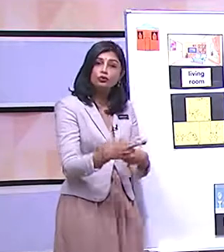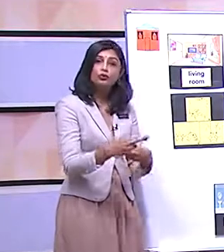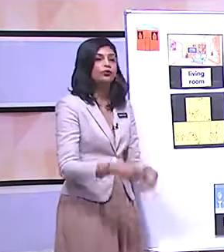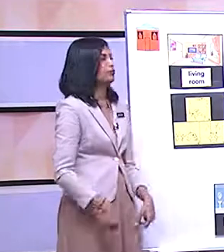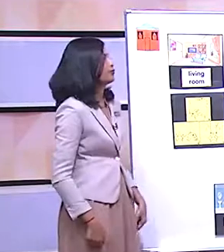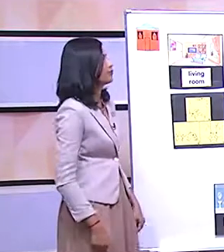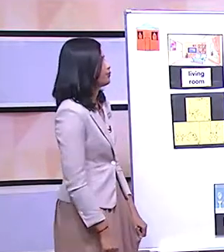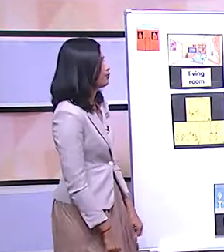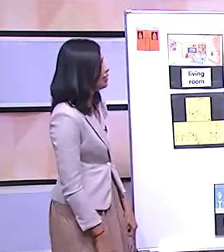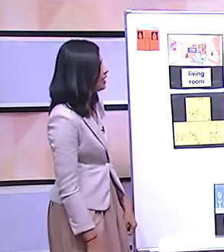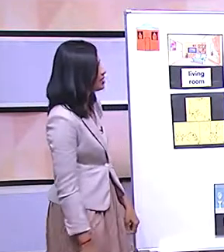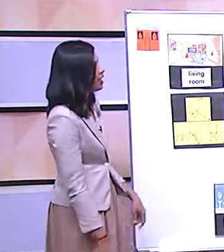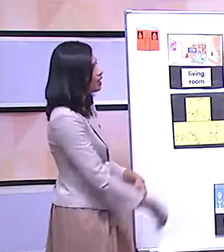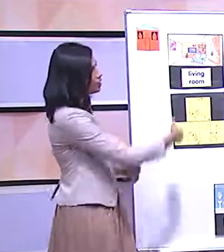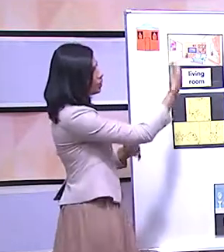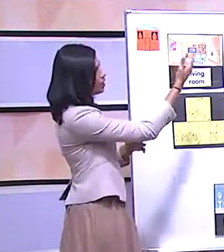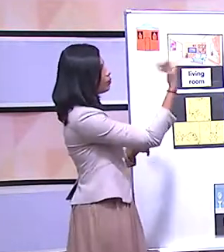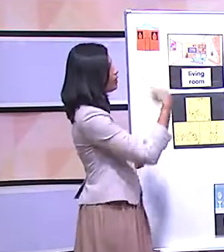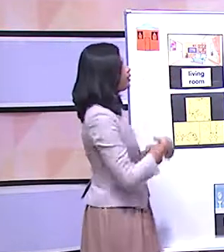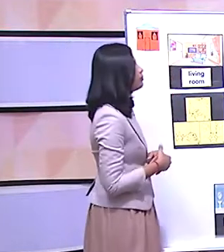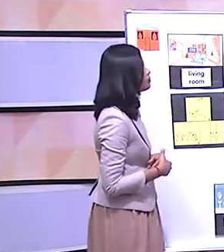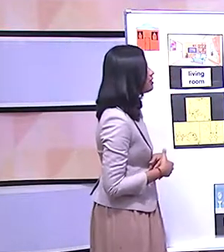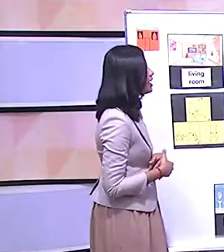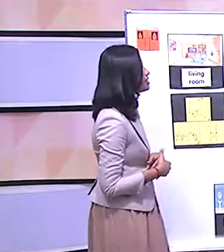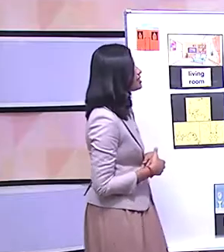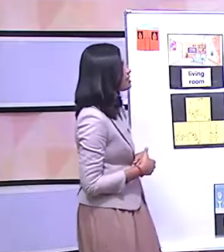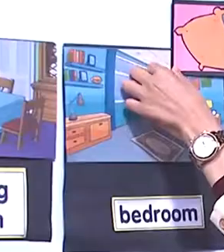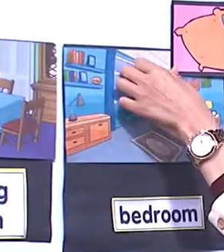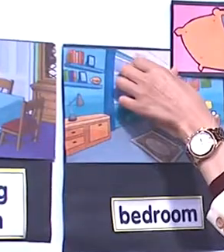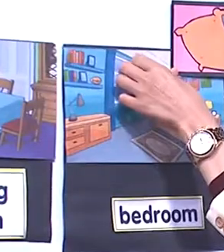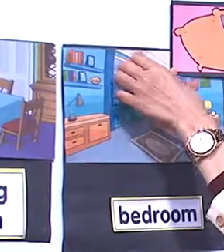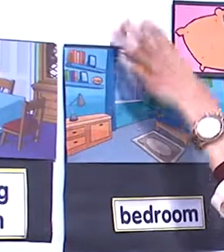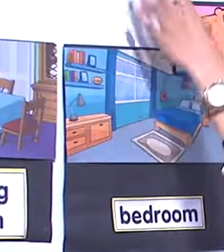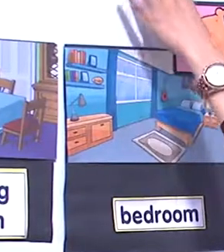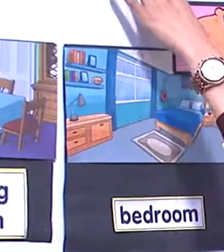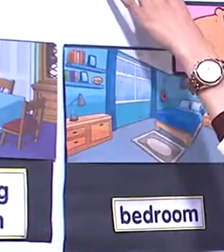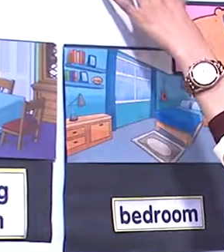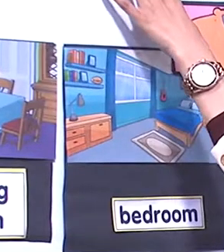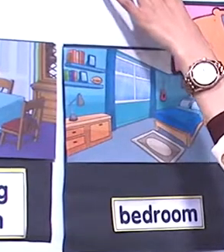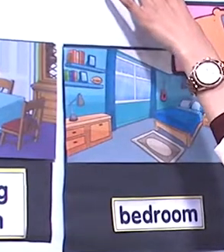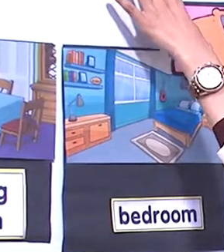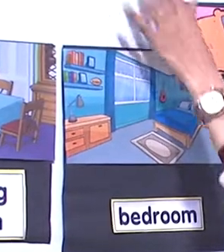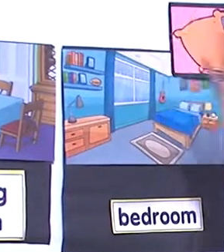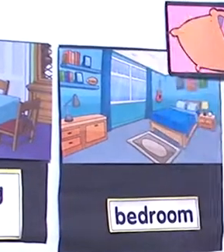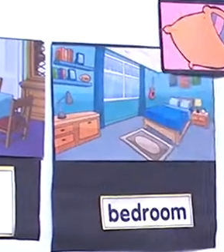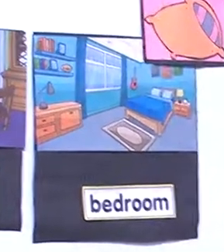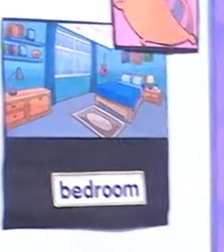bedroom. So yes. Anywhere you want, you can put. Yes. All right. Okay.